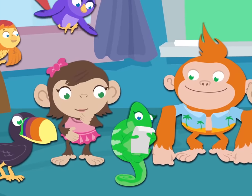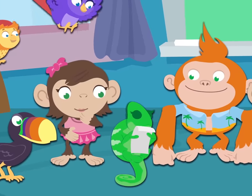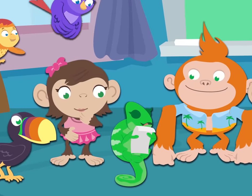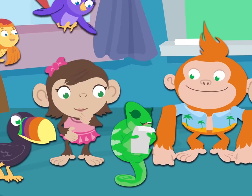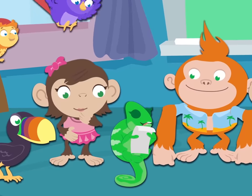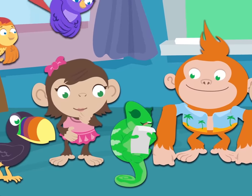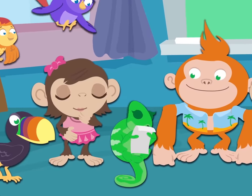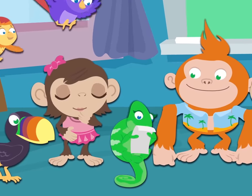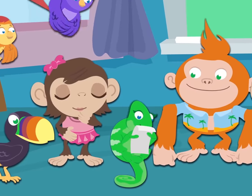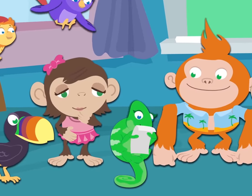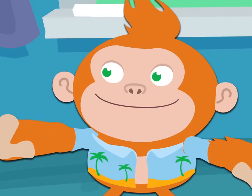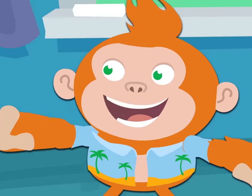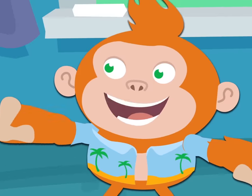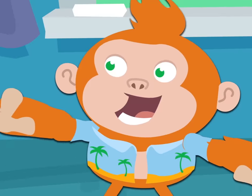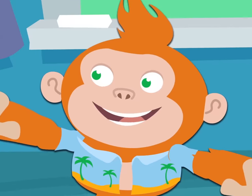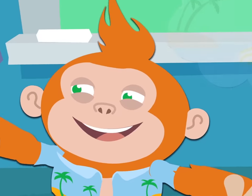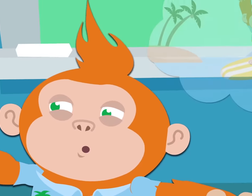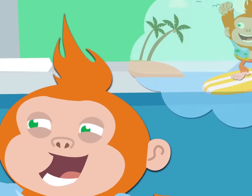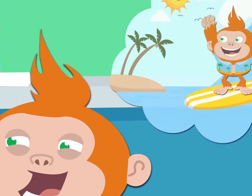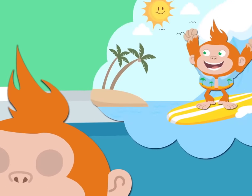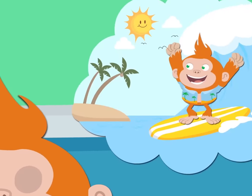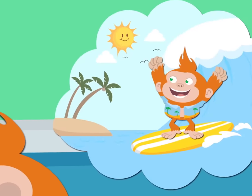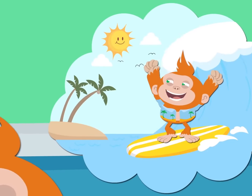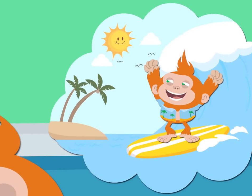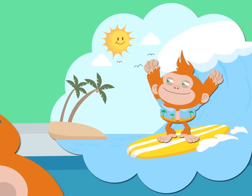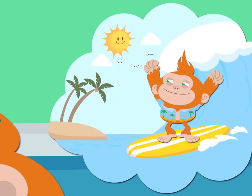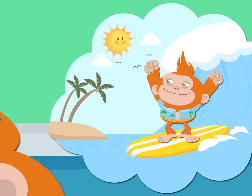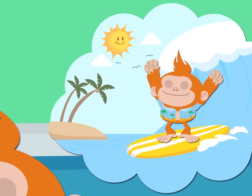all year long. And I bet the waves are totally awesome.